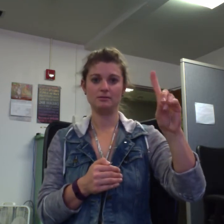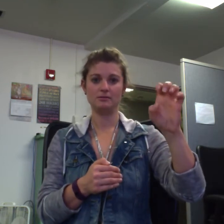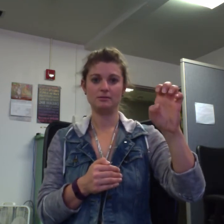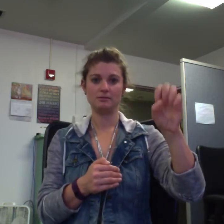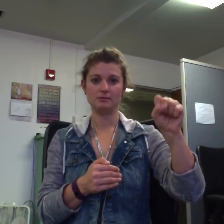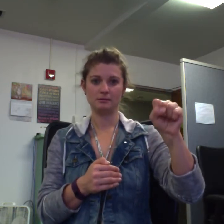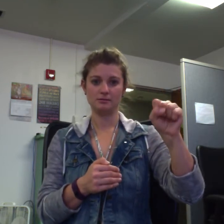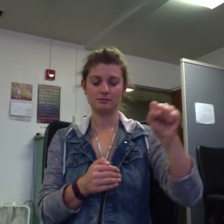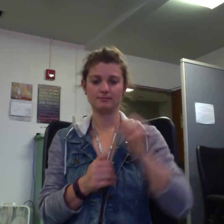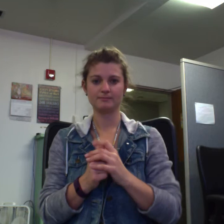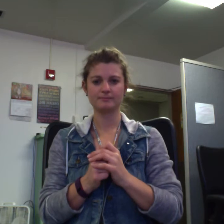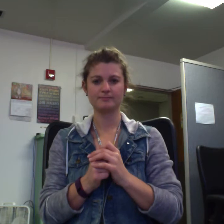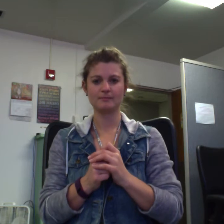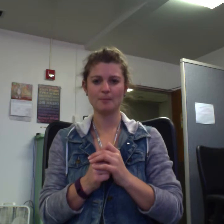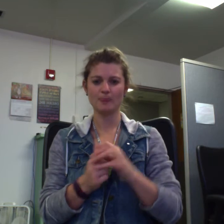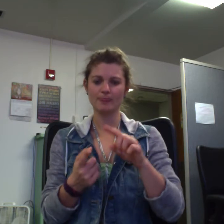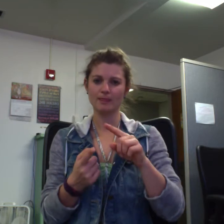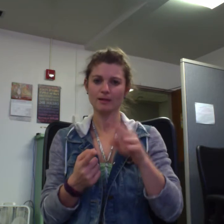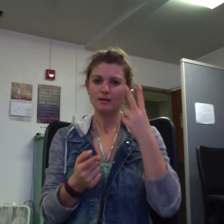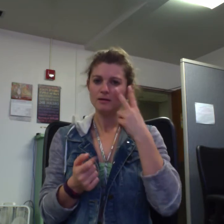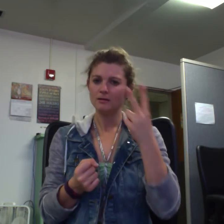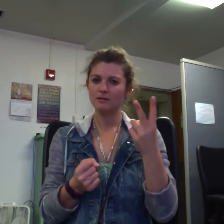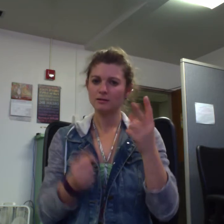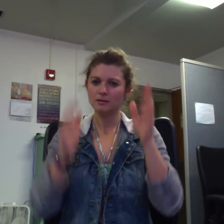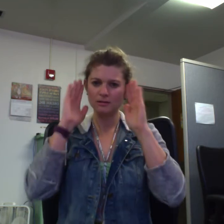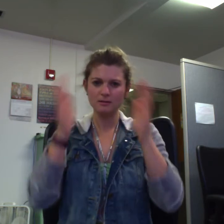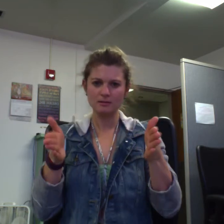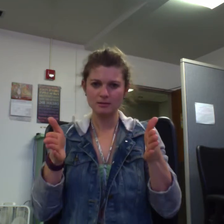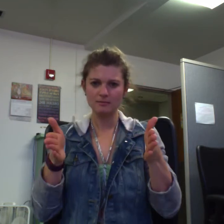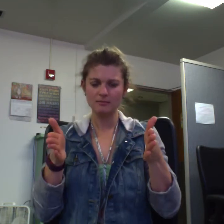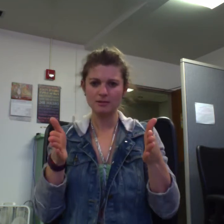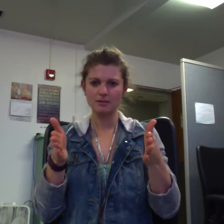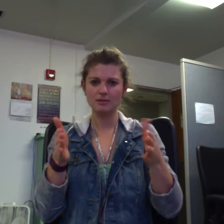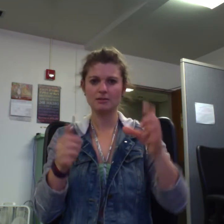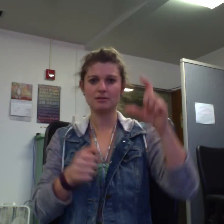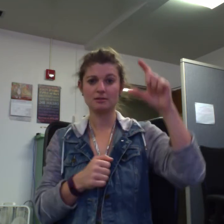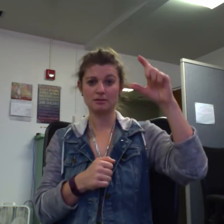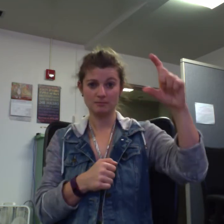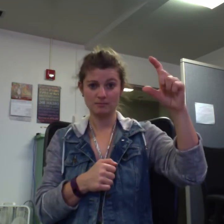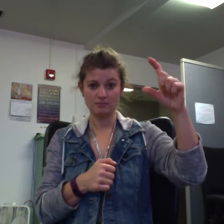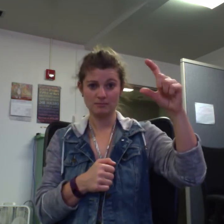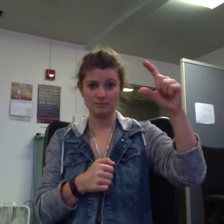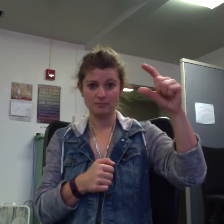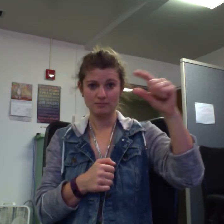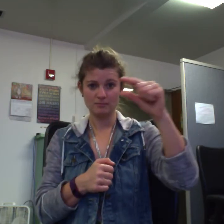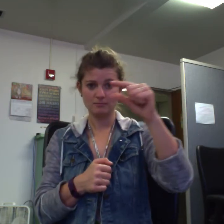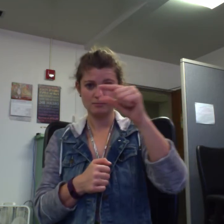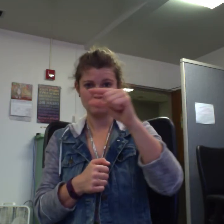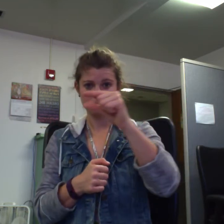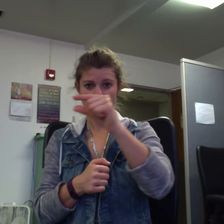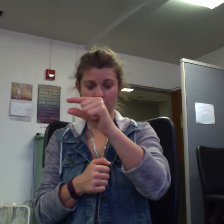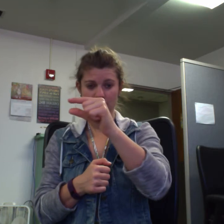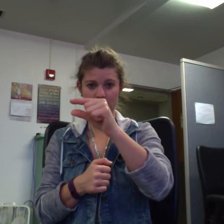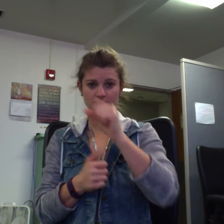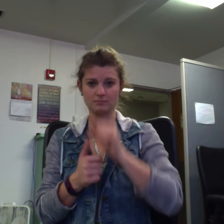need to really look and pay attention to when you need to capitalize letters, such as an as for the beginning of a